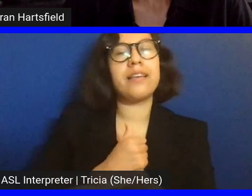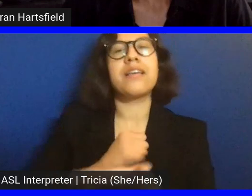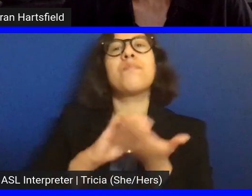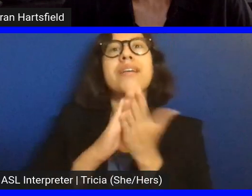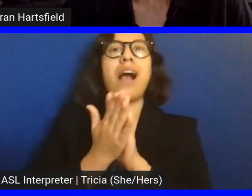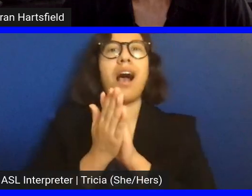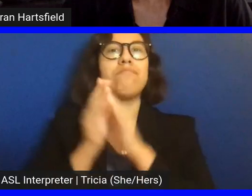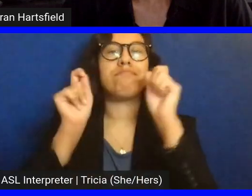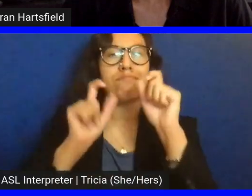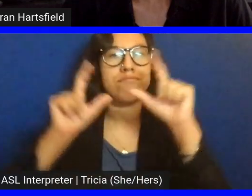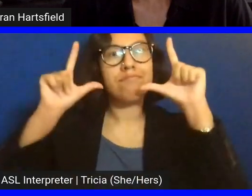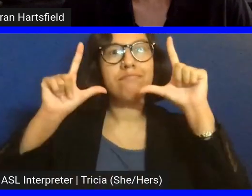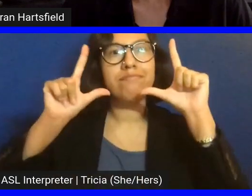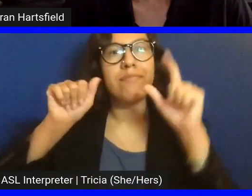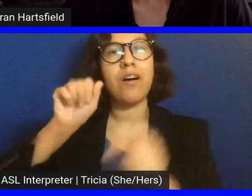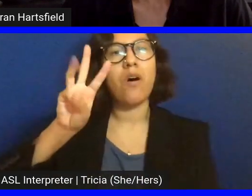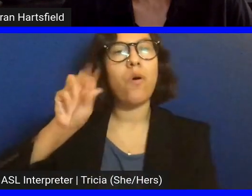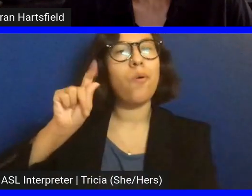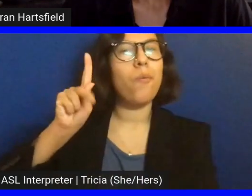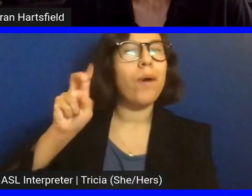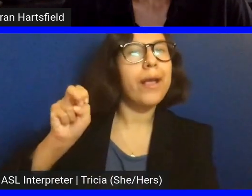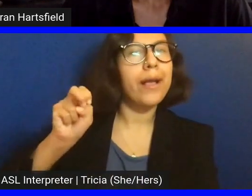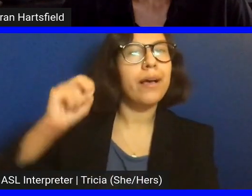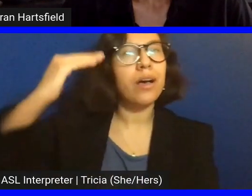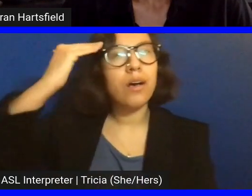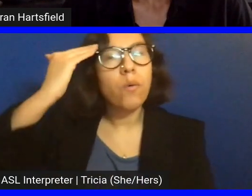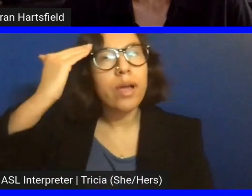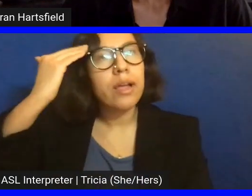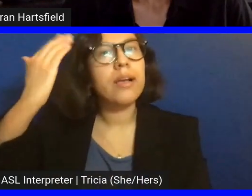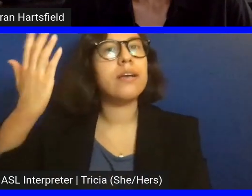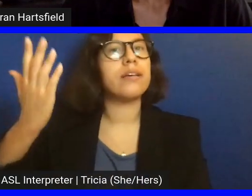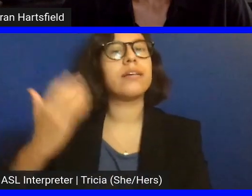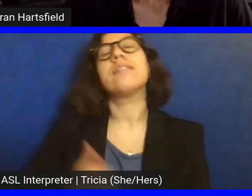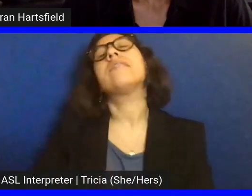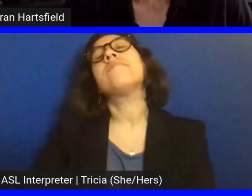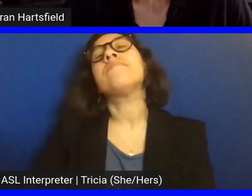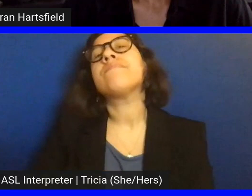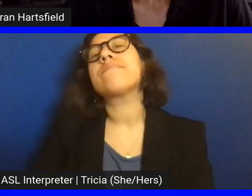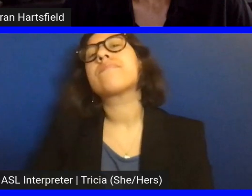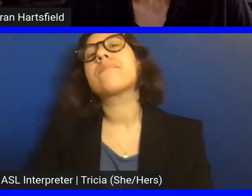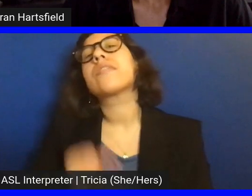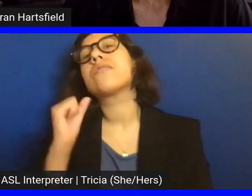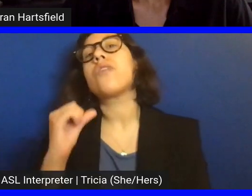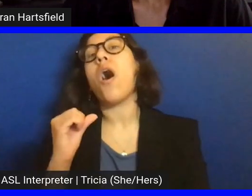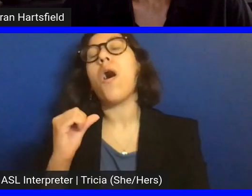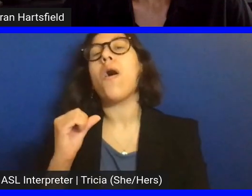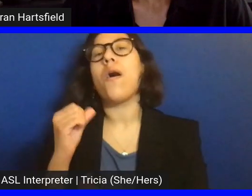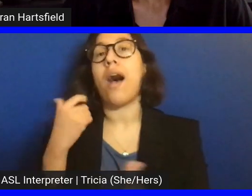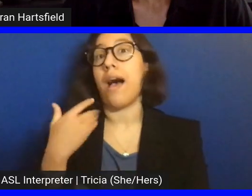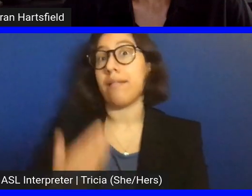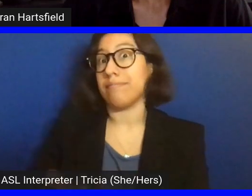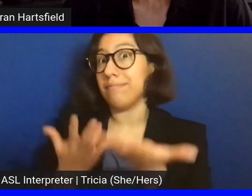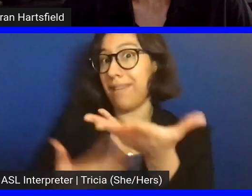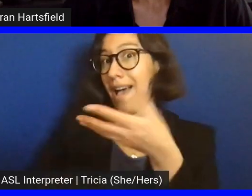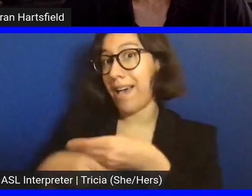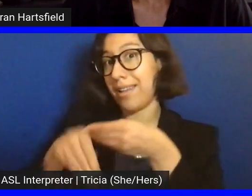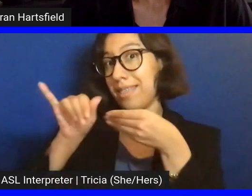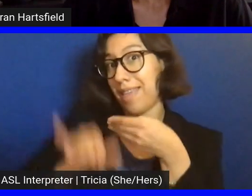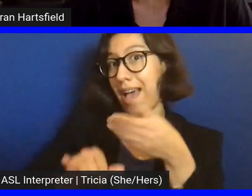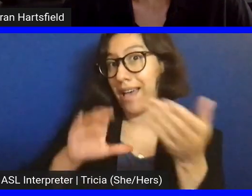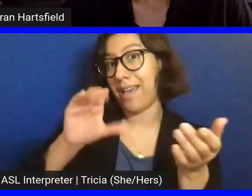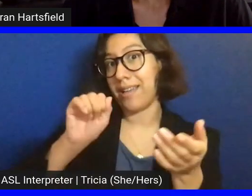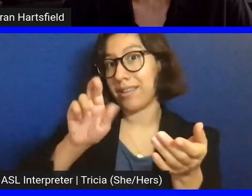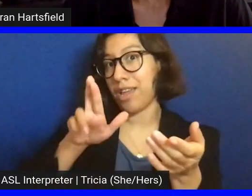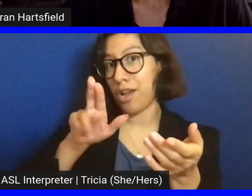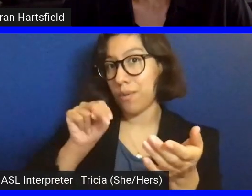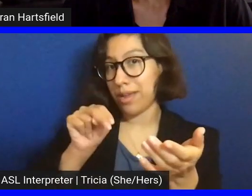awake, in particular. And so I wanted to just bring up the canopy. The reason why I'm bringing that up, Karen, is because